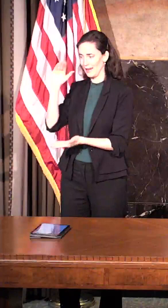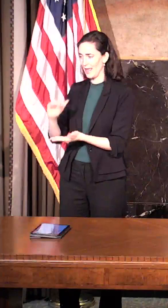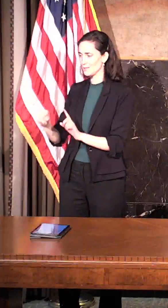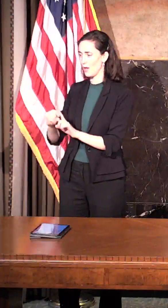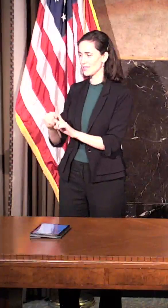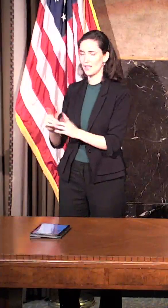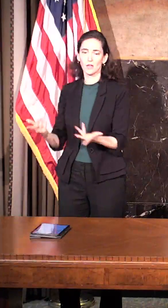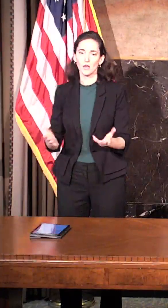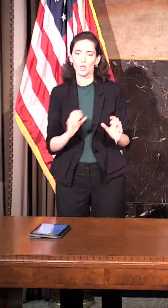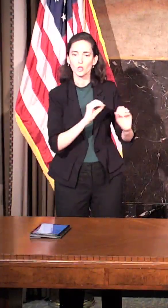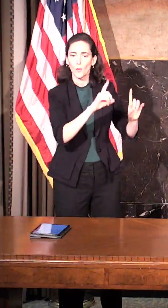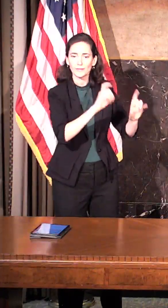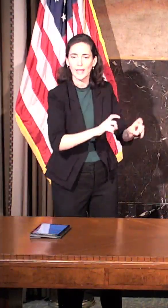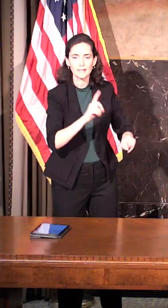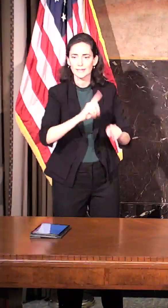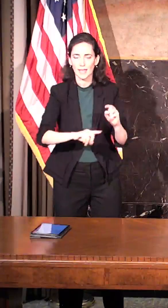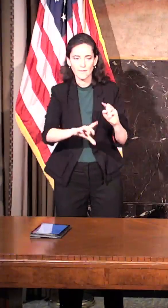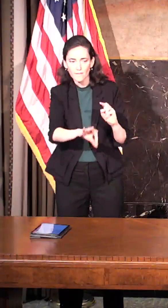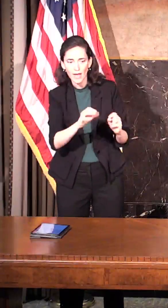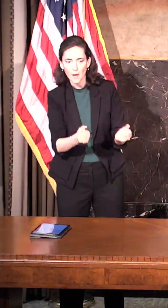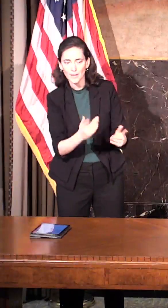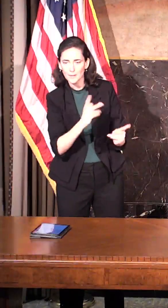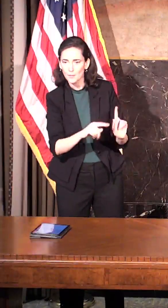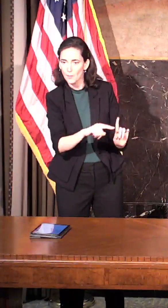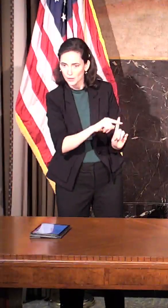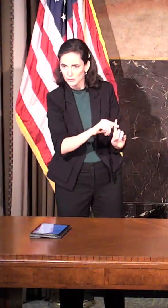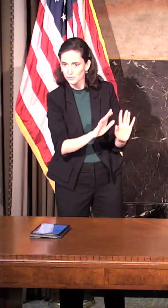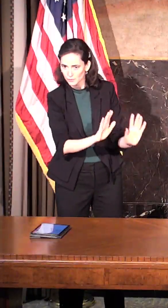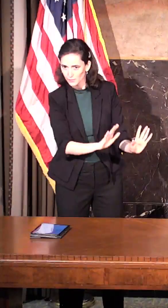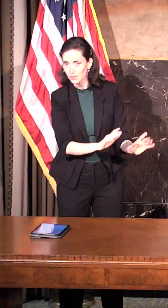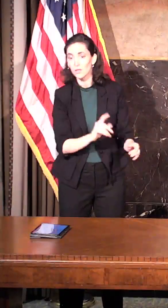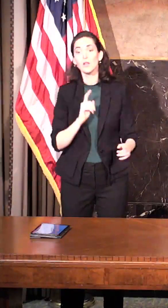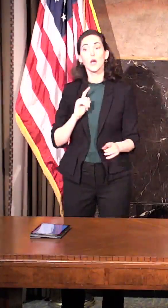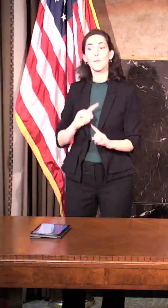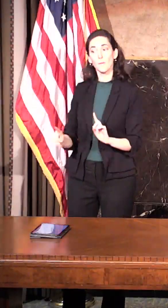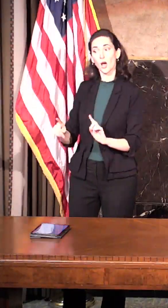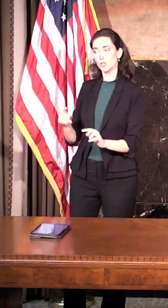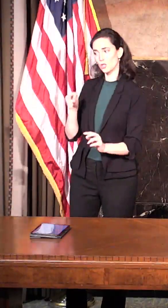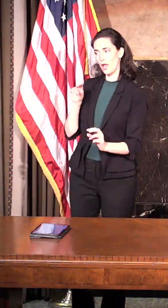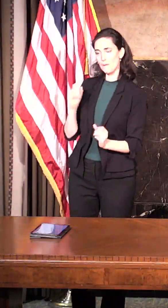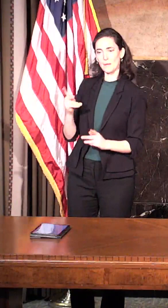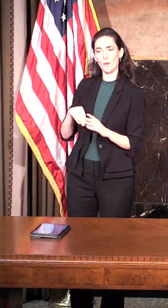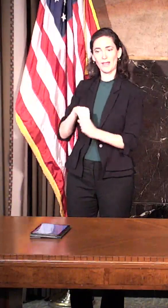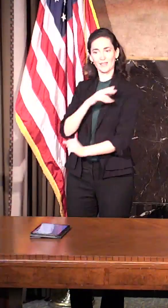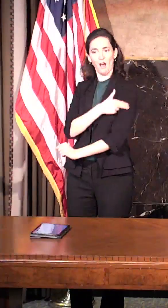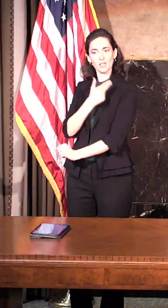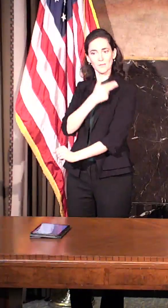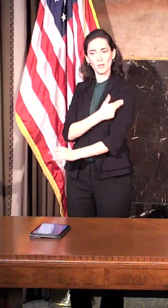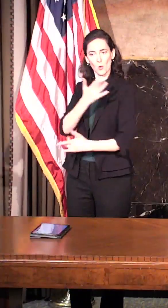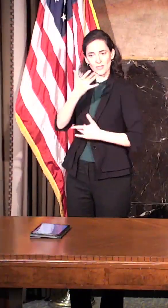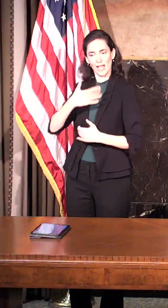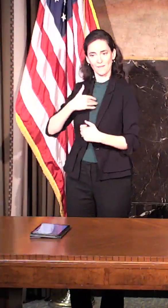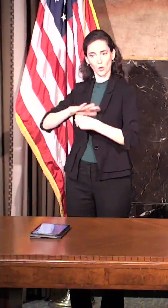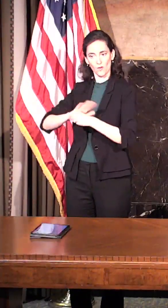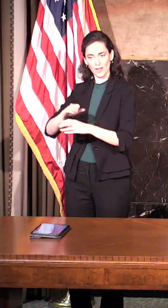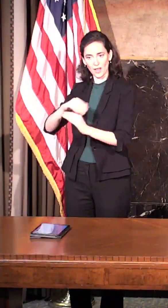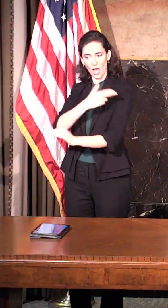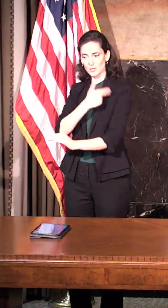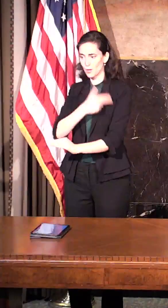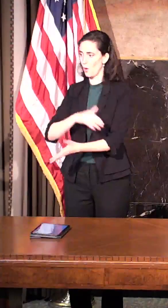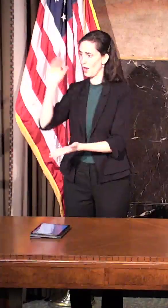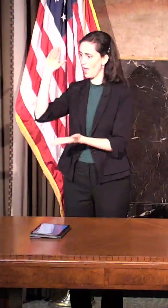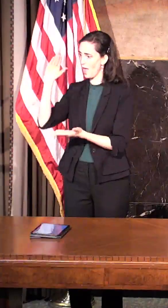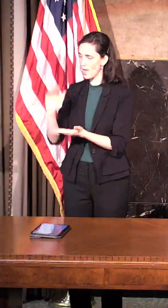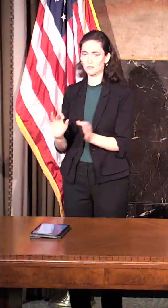testing takes a lag like that. But by other indicators like hospitalizations and so forth, we're no question going in the